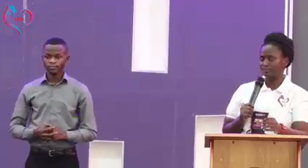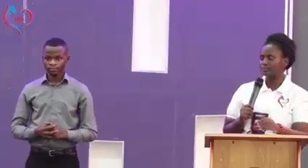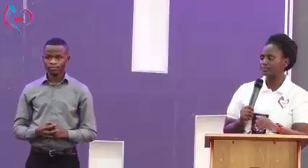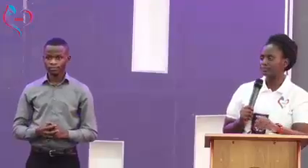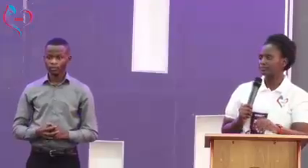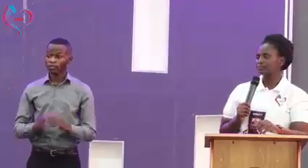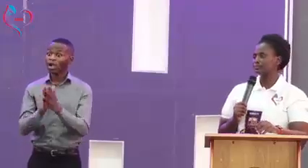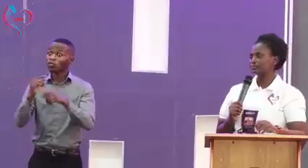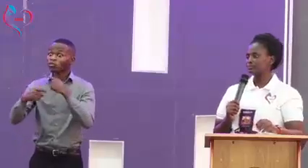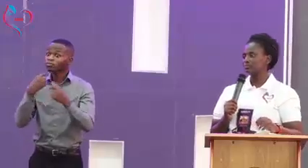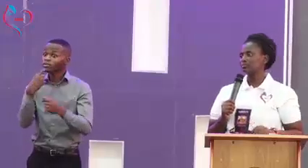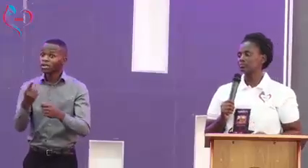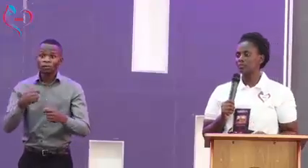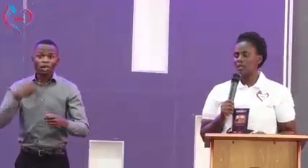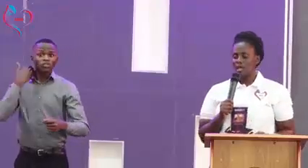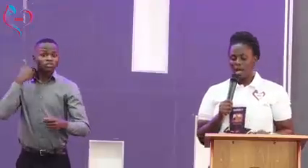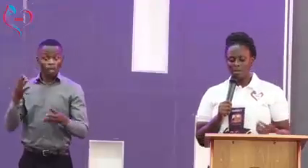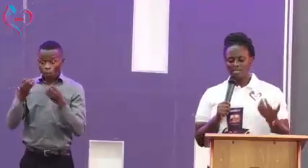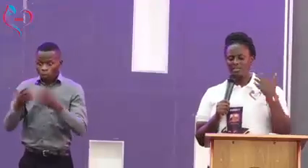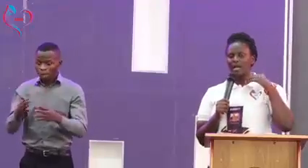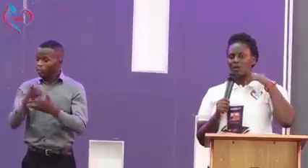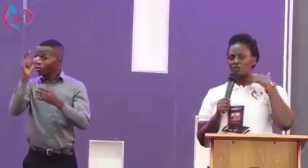lw'enjiri. He says, I don't want to lose